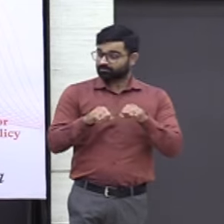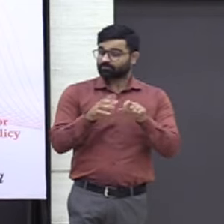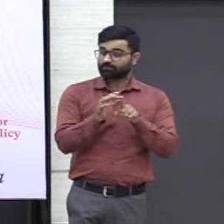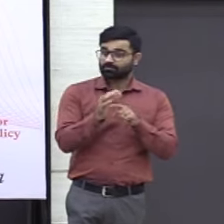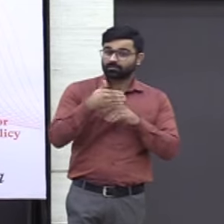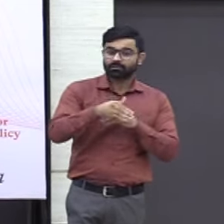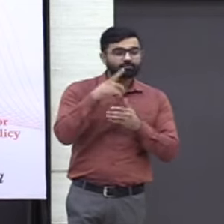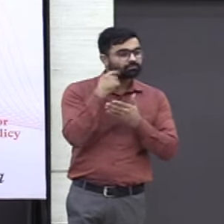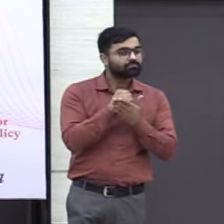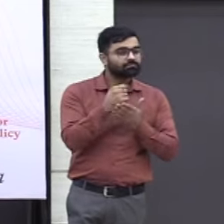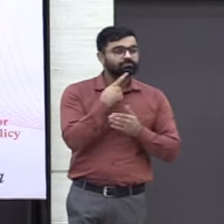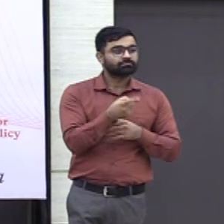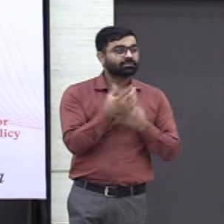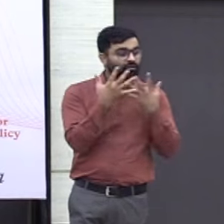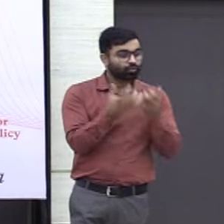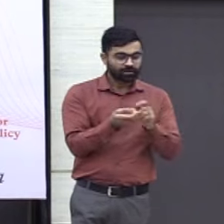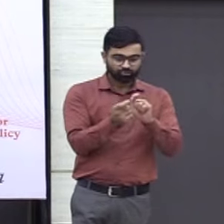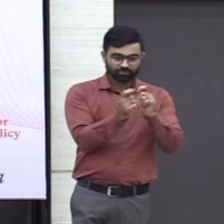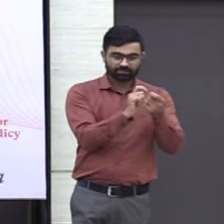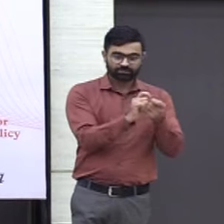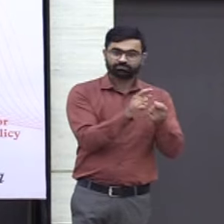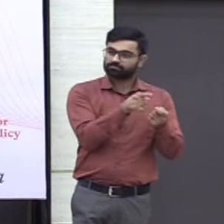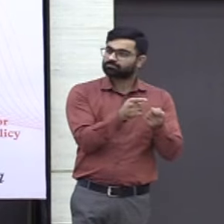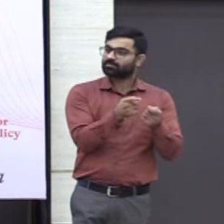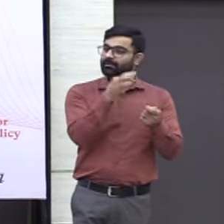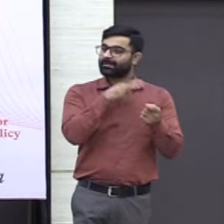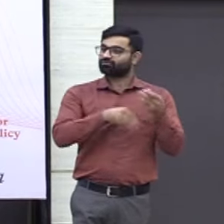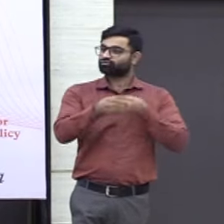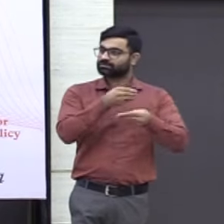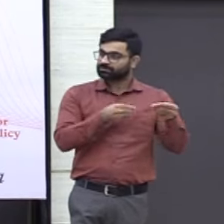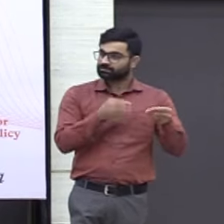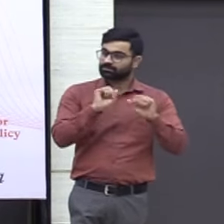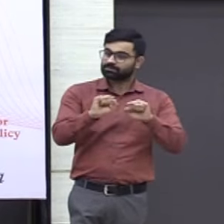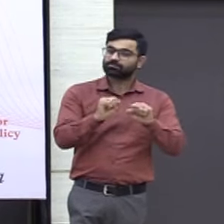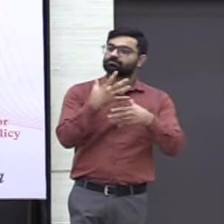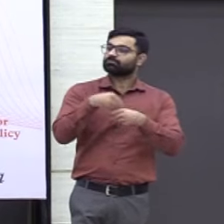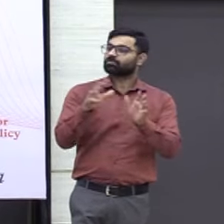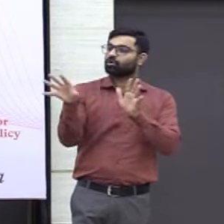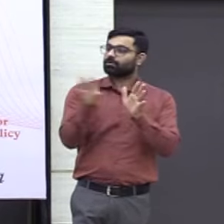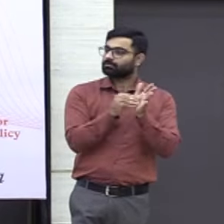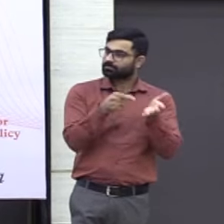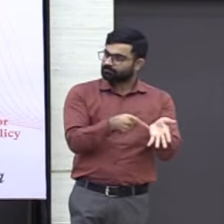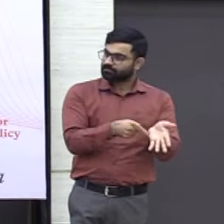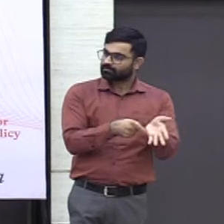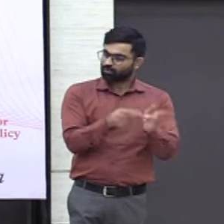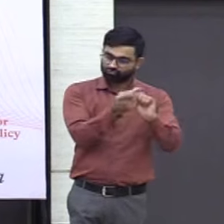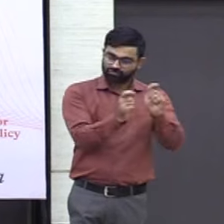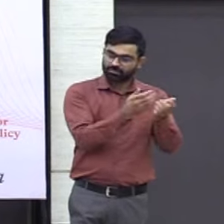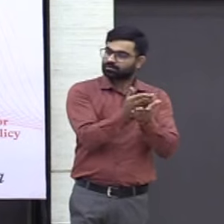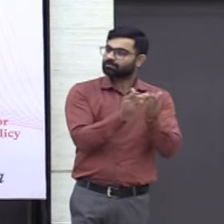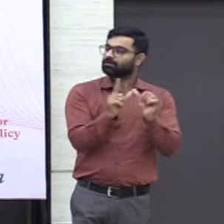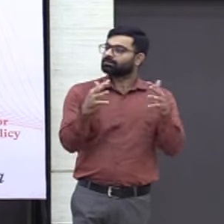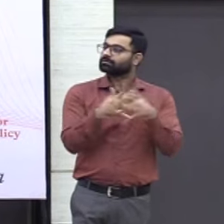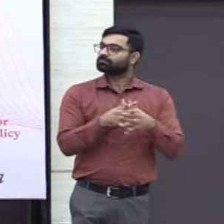what are they trying to say that we wanted to get rid of the legacy of the British? They wanted to get rid of their own legacy, which is why they have changed all these